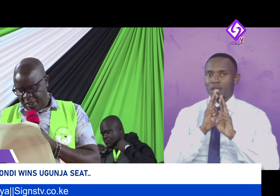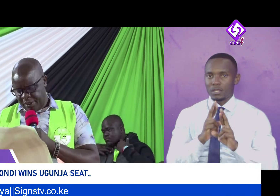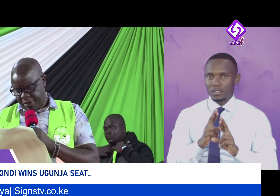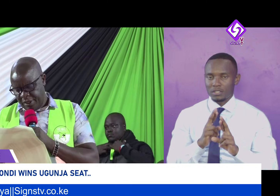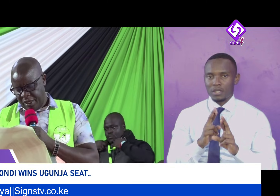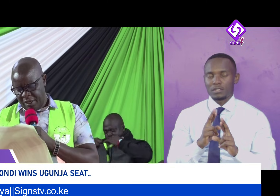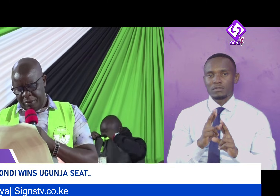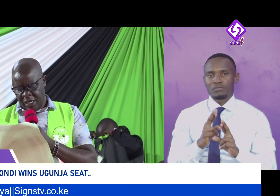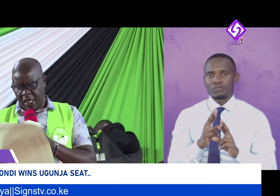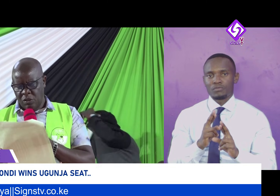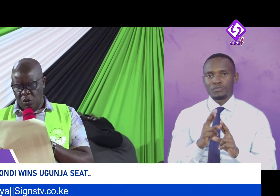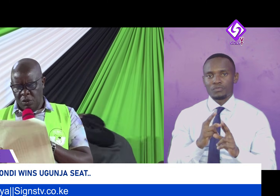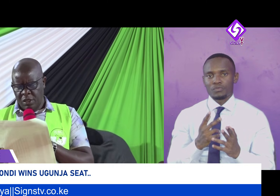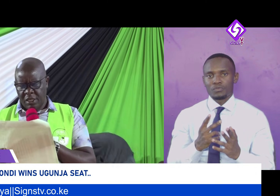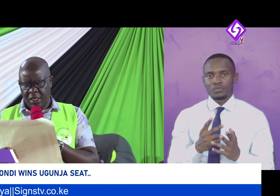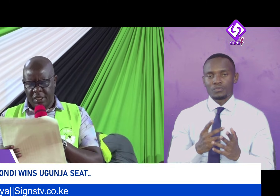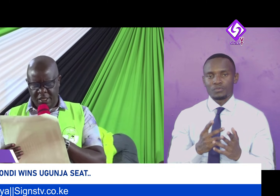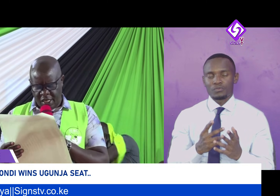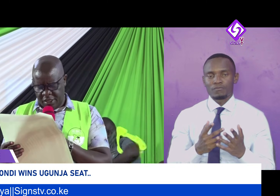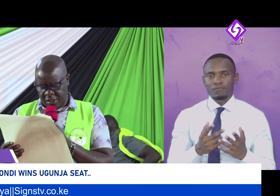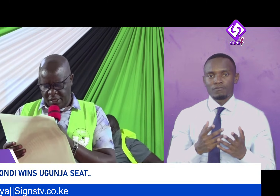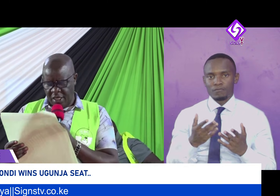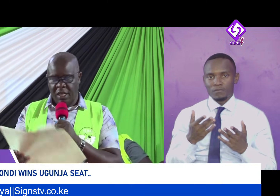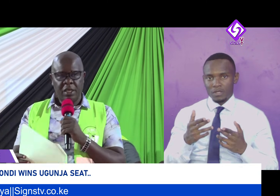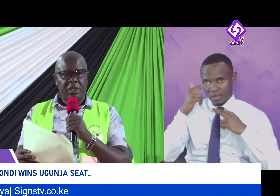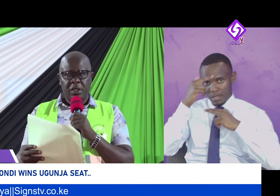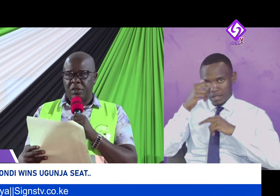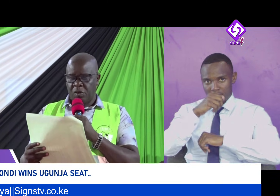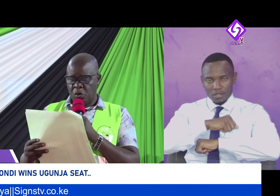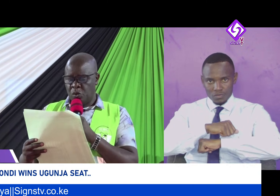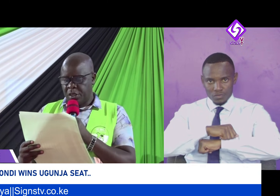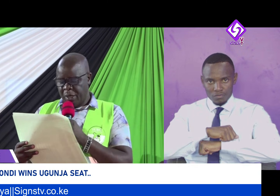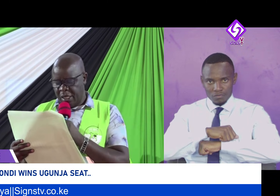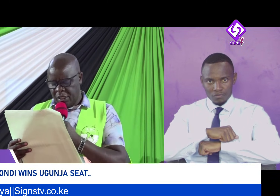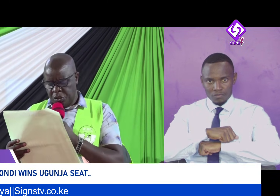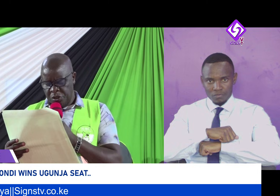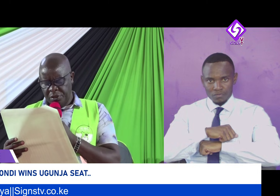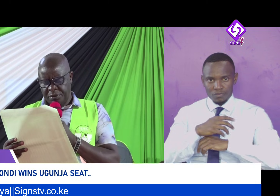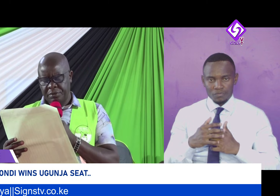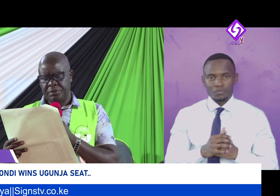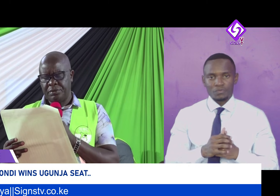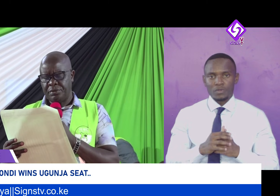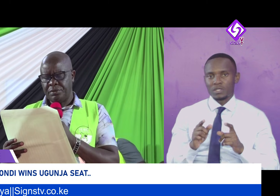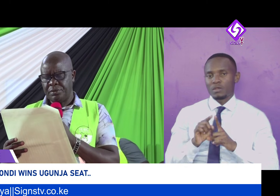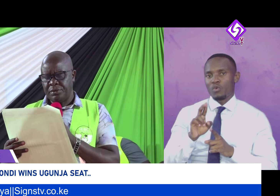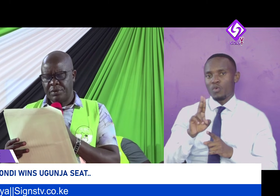at Ambira High School, the tallying center for Ugunja by-election.